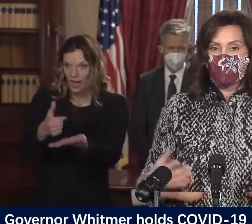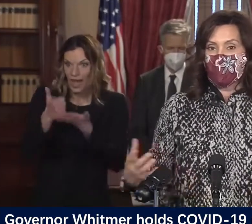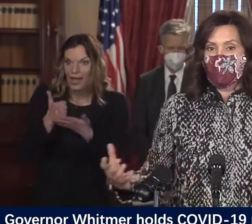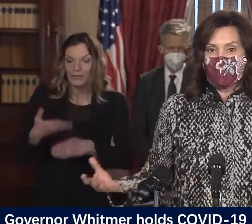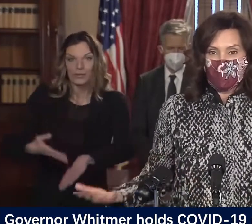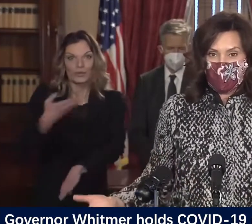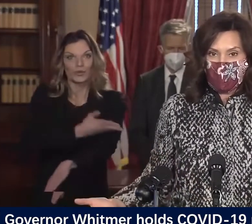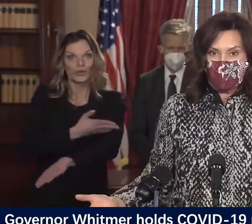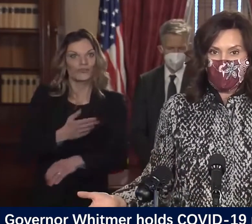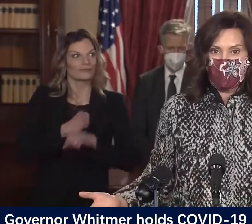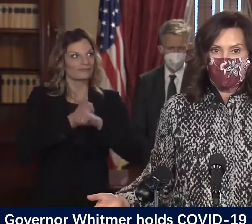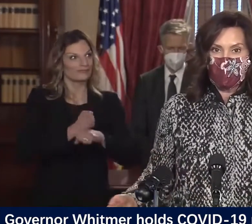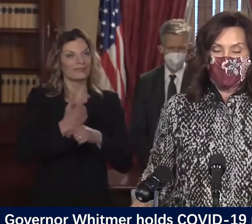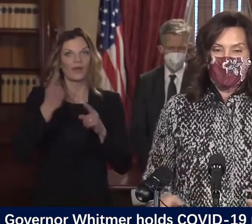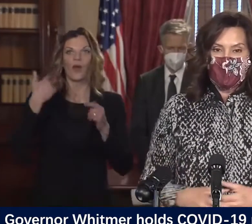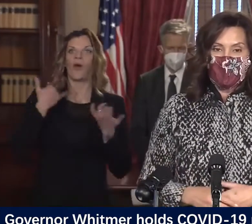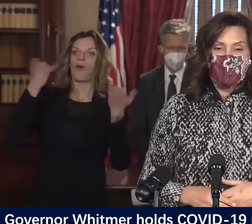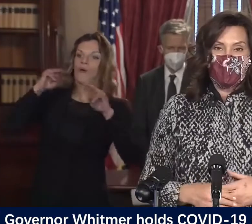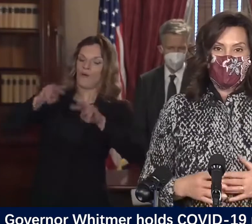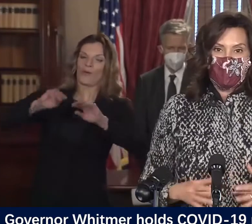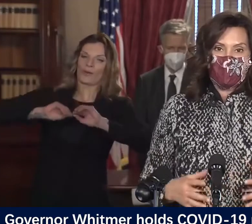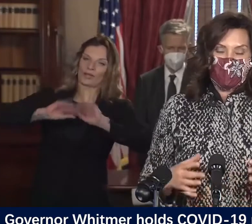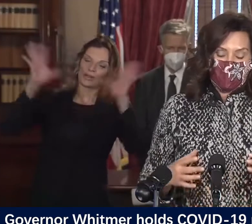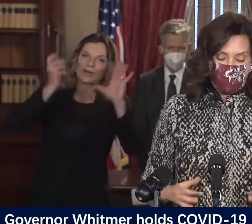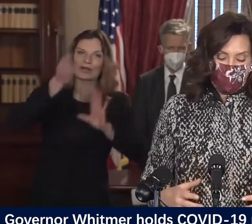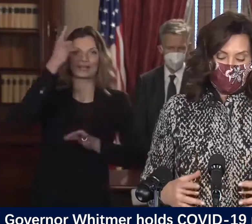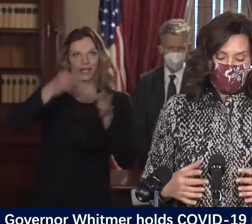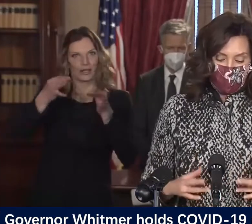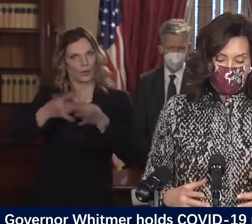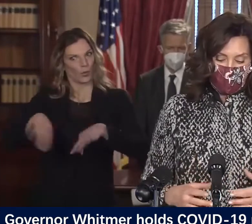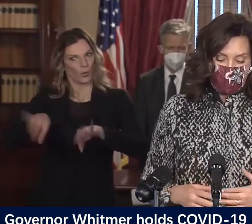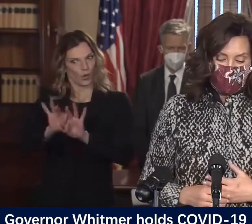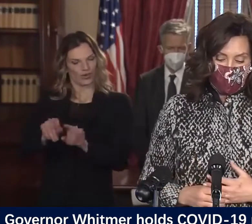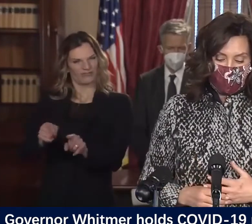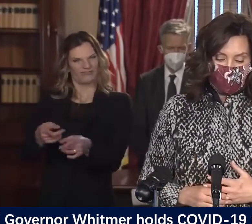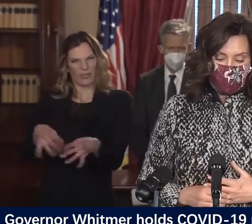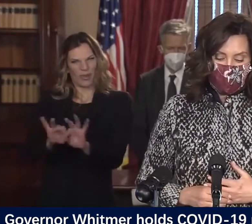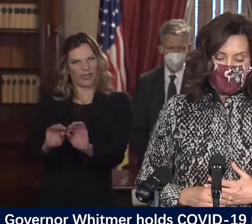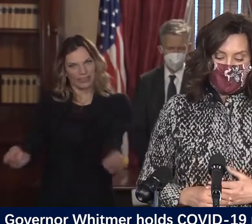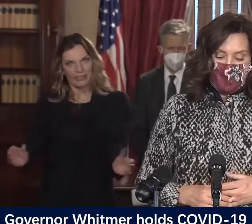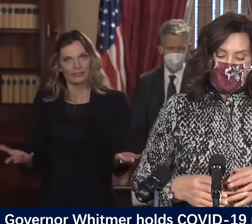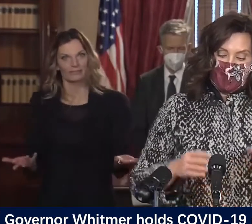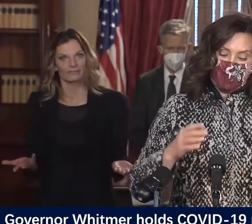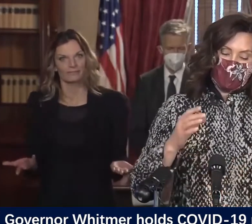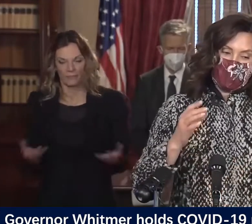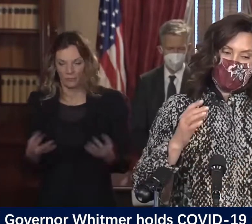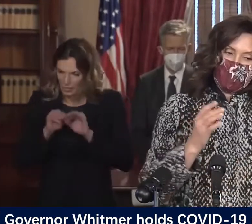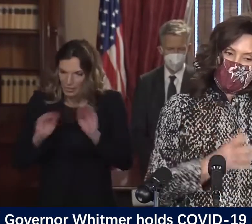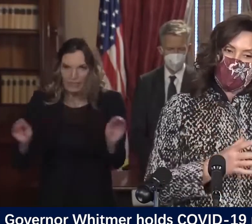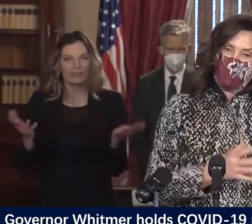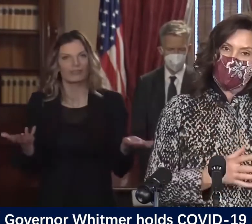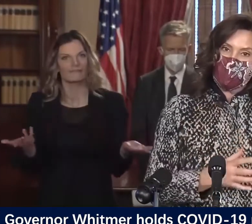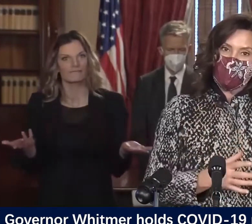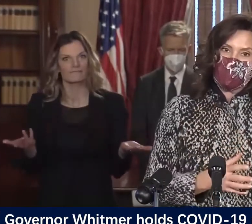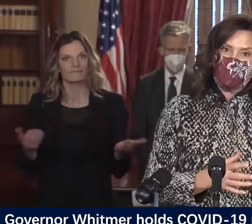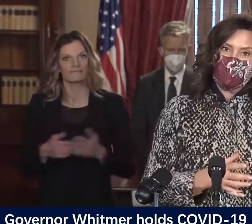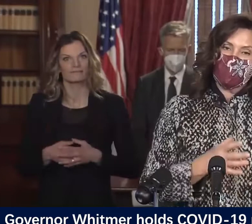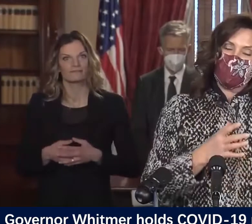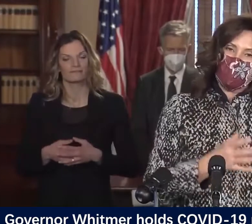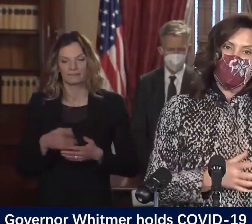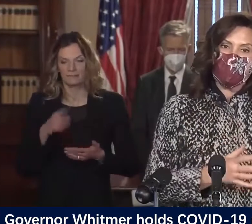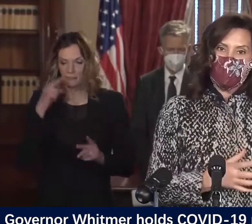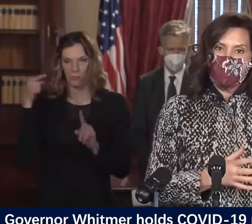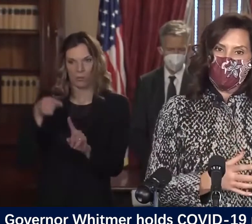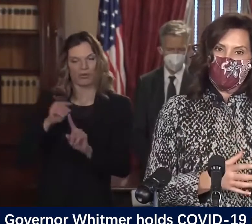outcomes. It didn't shed any light on anything. It was just simply reckless. And it is actions like this